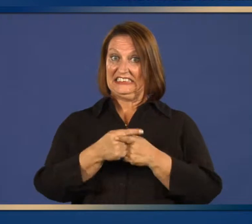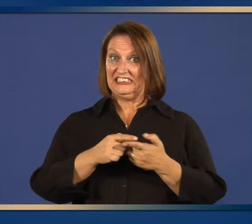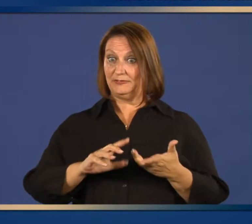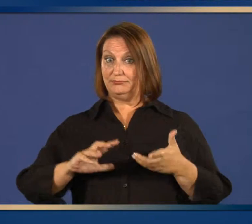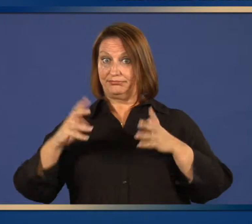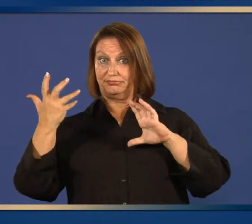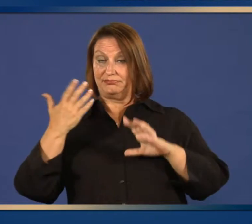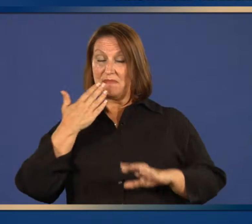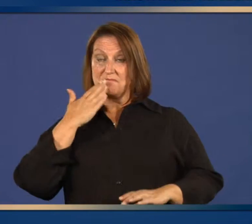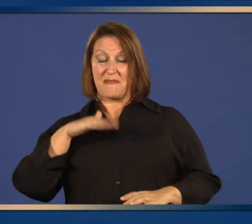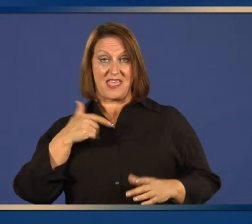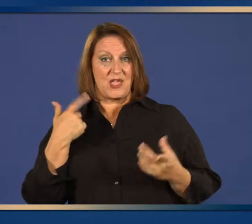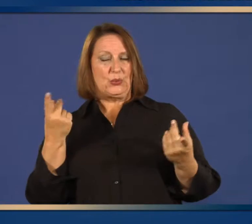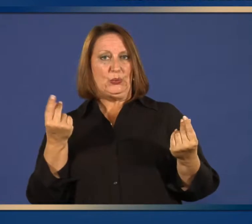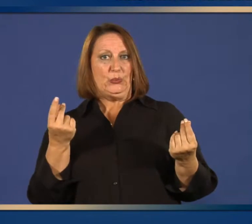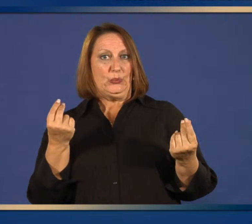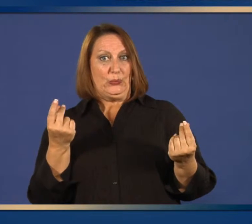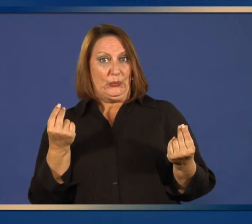What should I do?